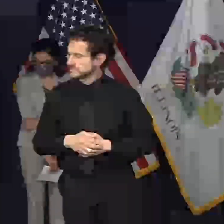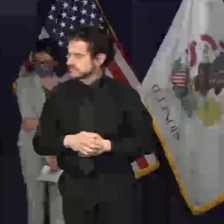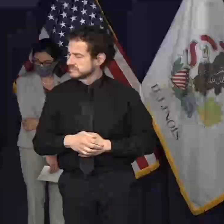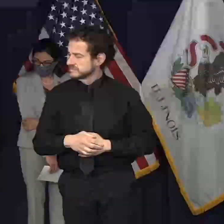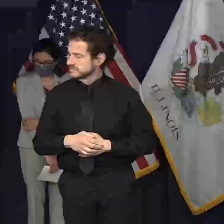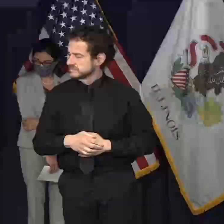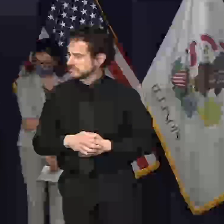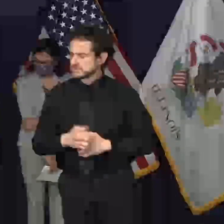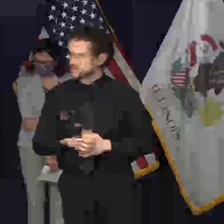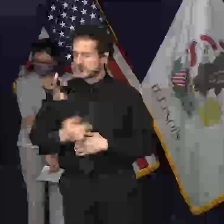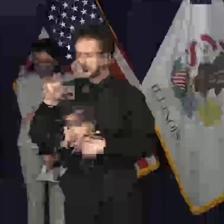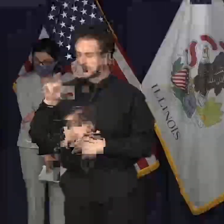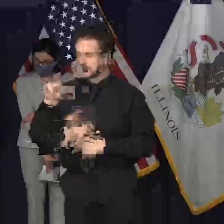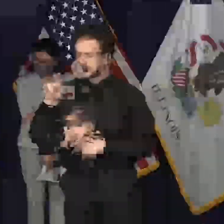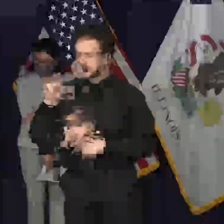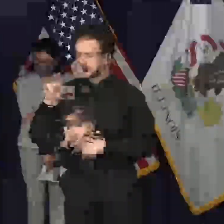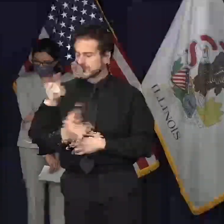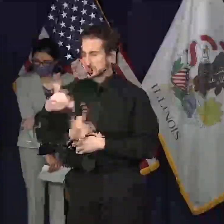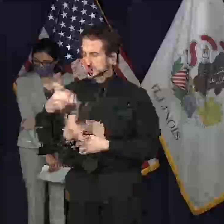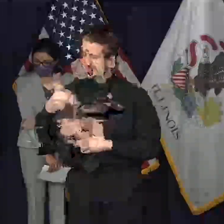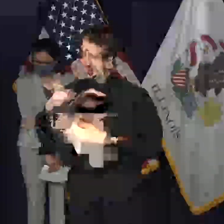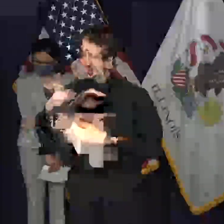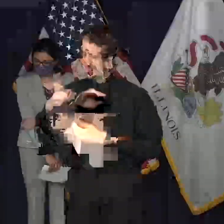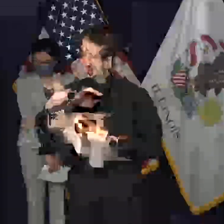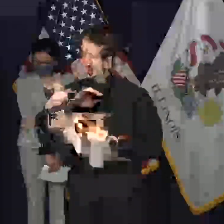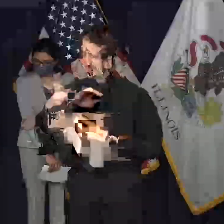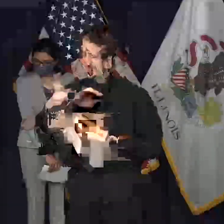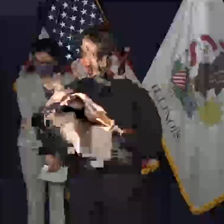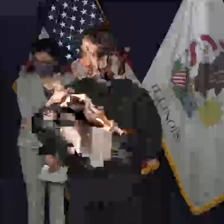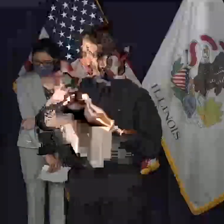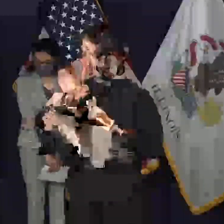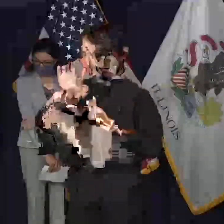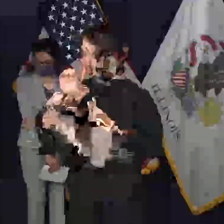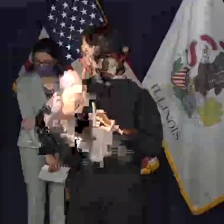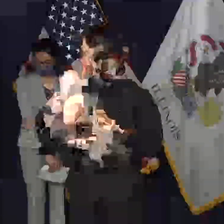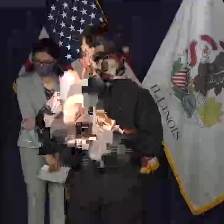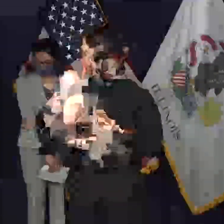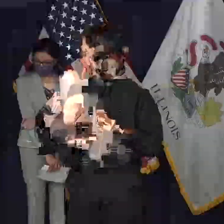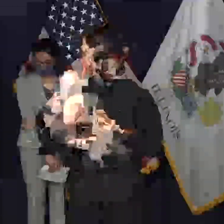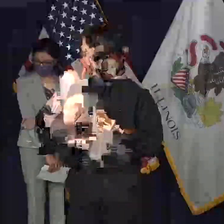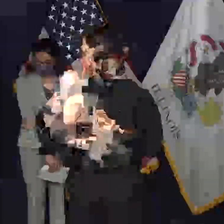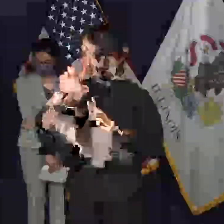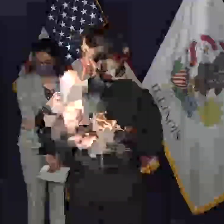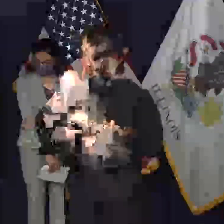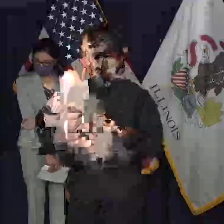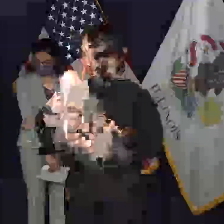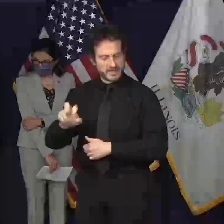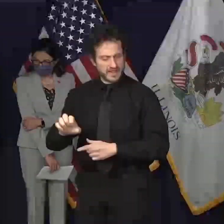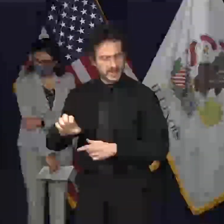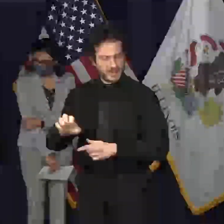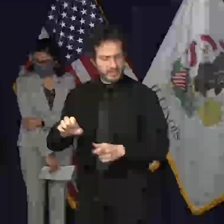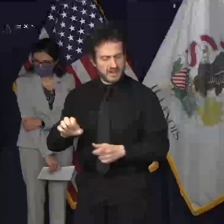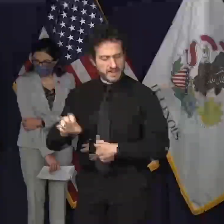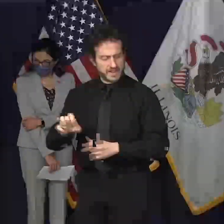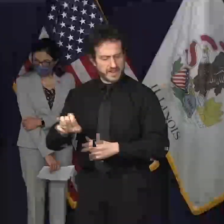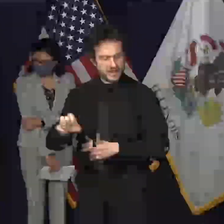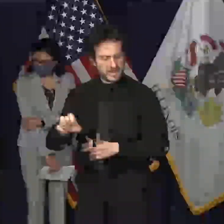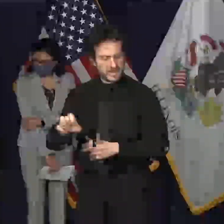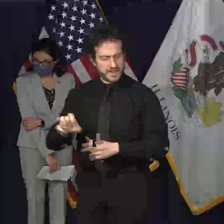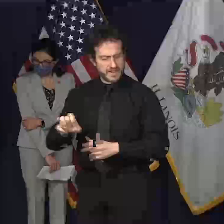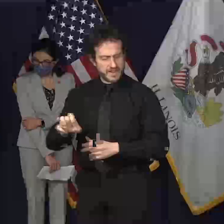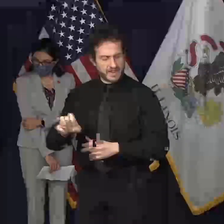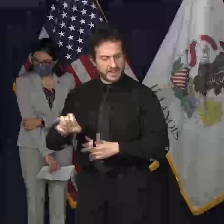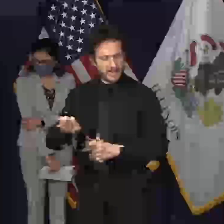IDPH's hospital resource numbers are incorrect in the Edwardsville region. Is IDPH aware of any discrepancies? And if so, are they working to correct